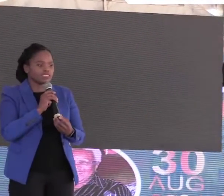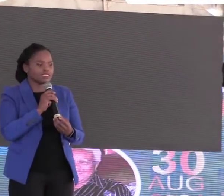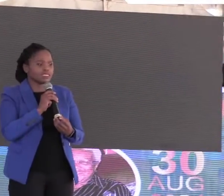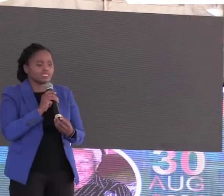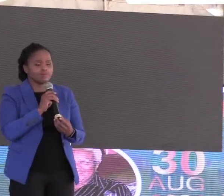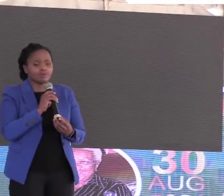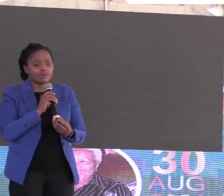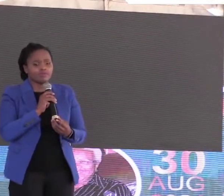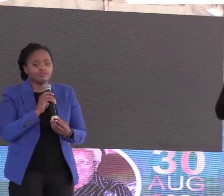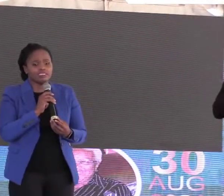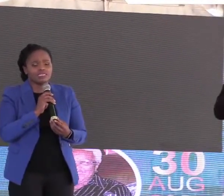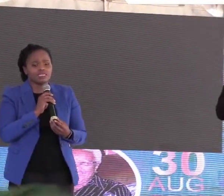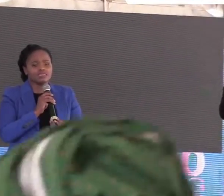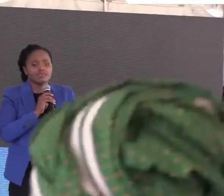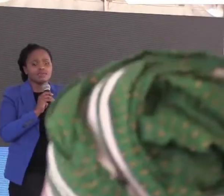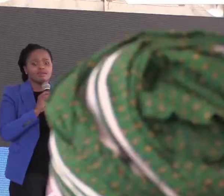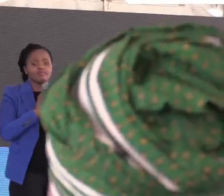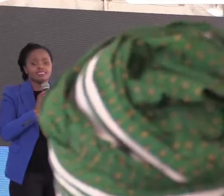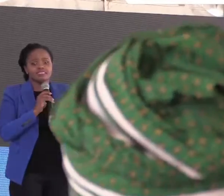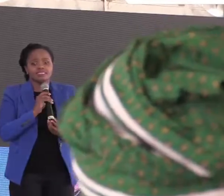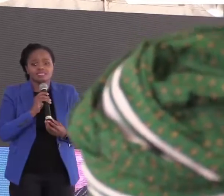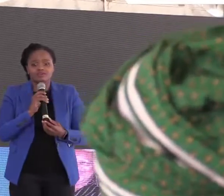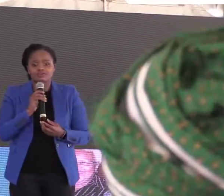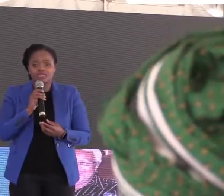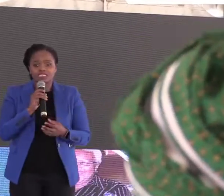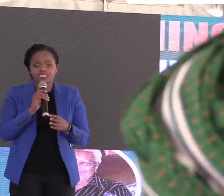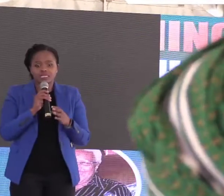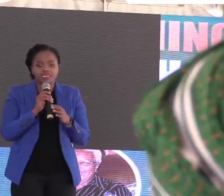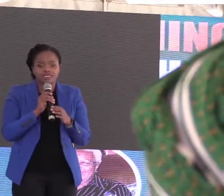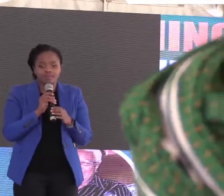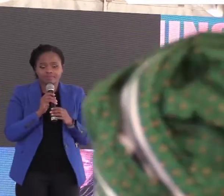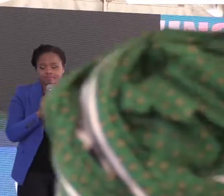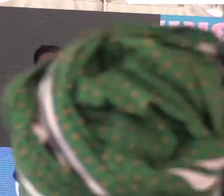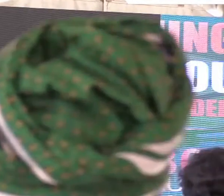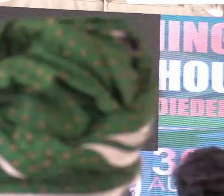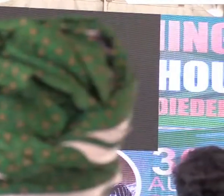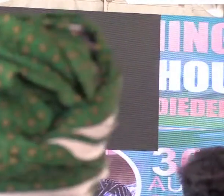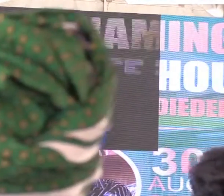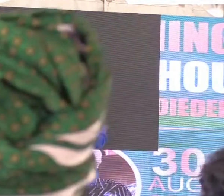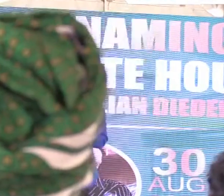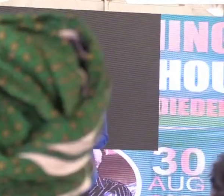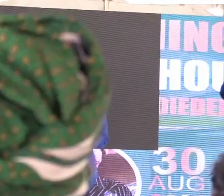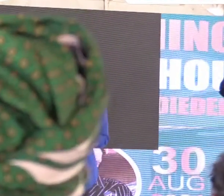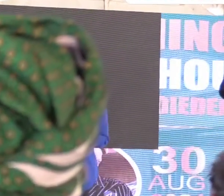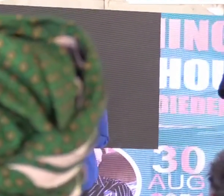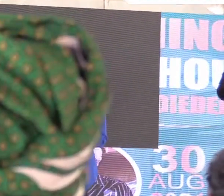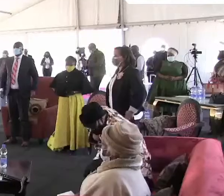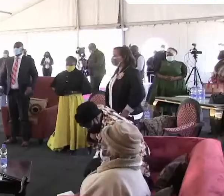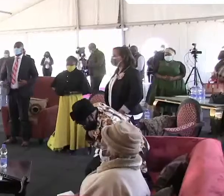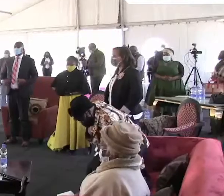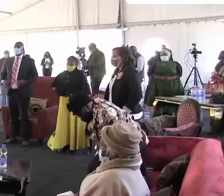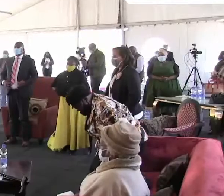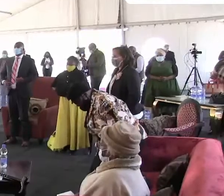To officially start the program of the day by the singing of the national anthem.